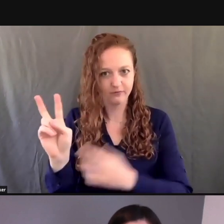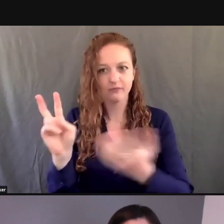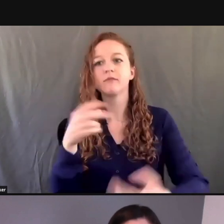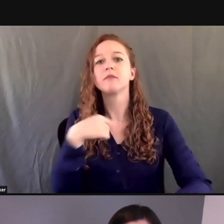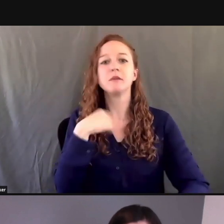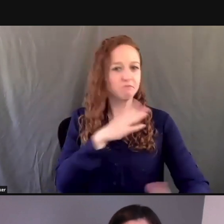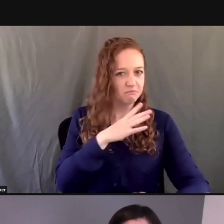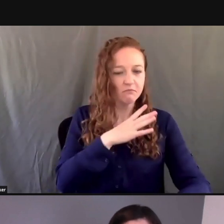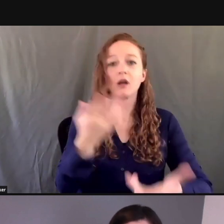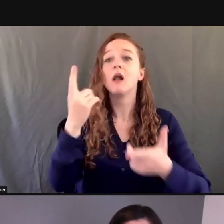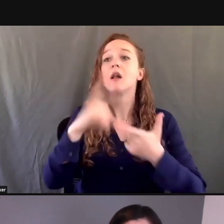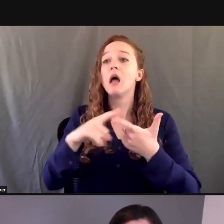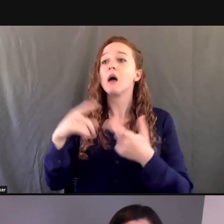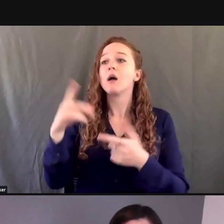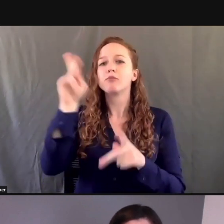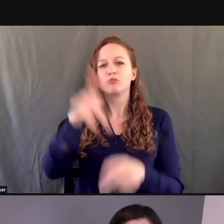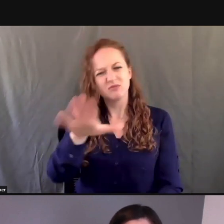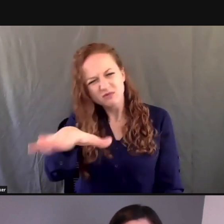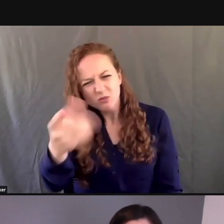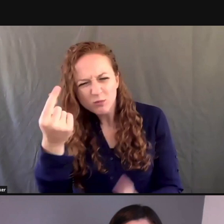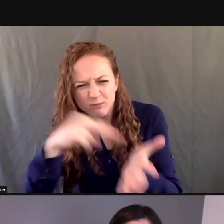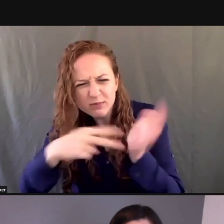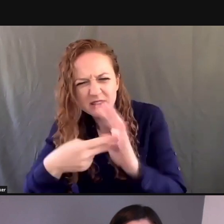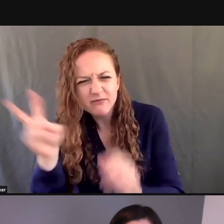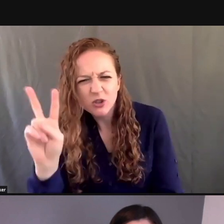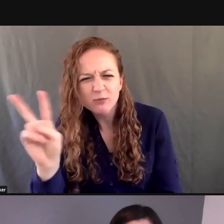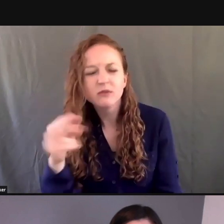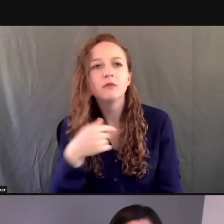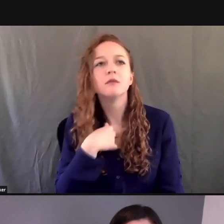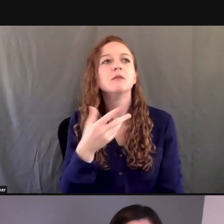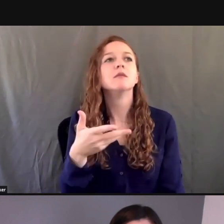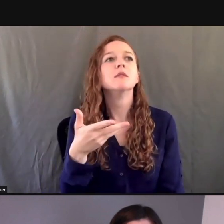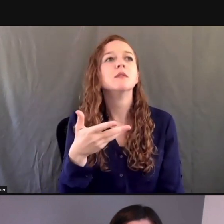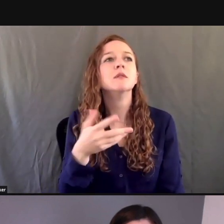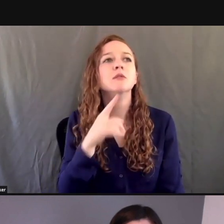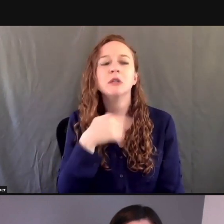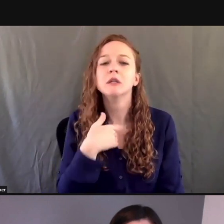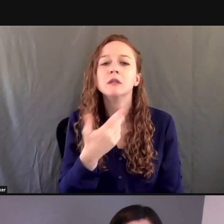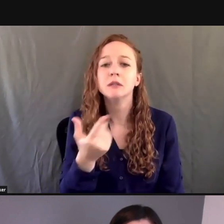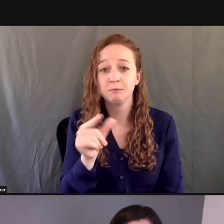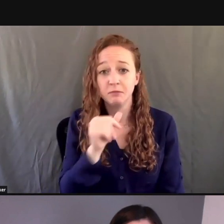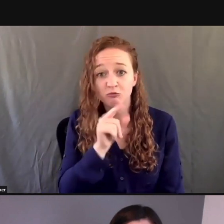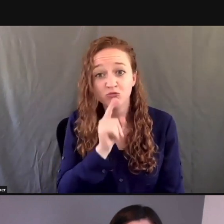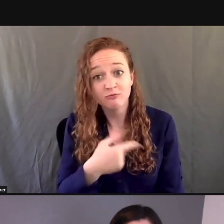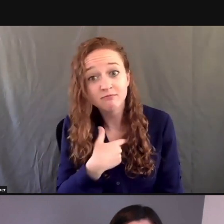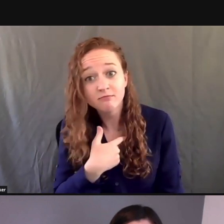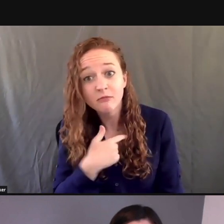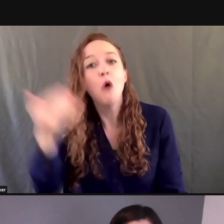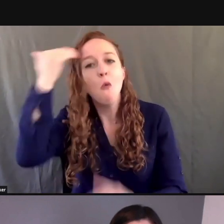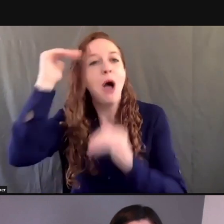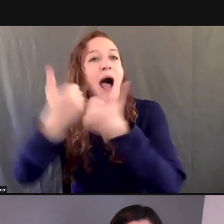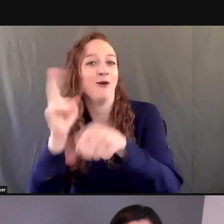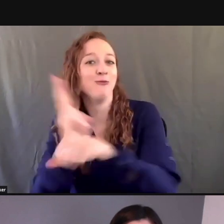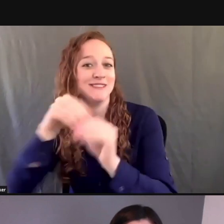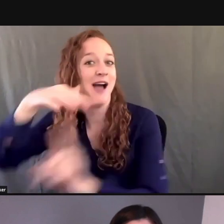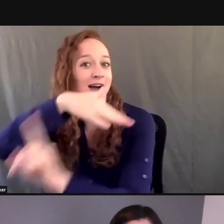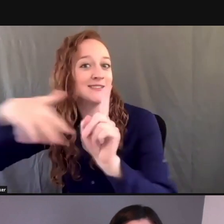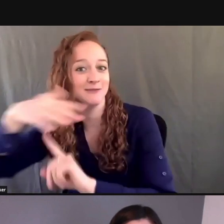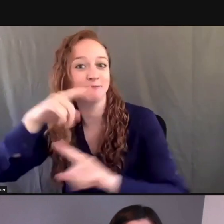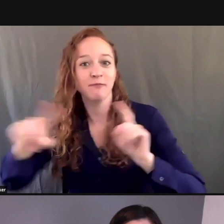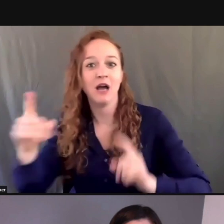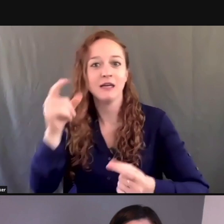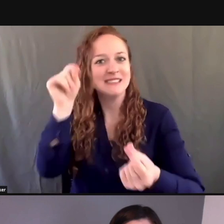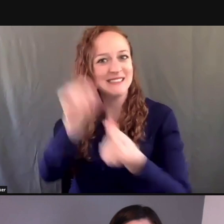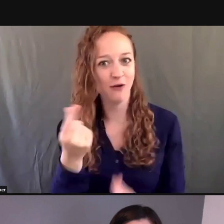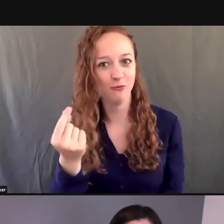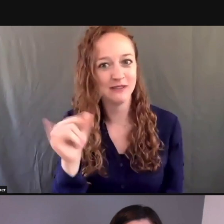had initialized signs. That's what we've used. But often we aren't really looking at, in terms of the